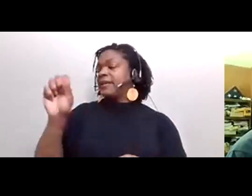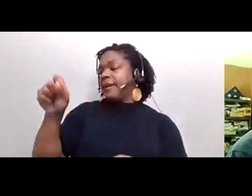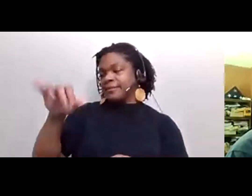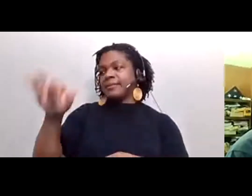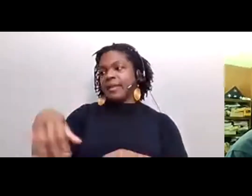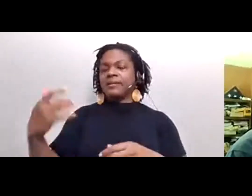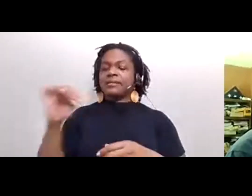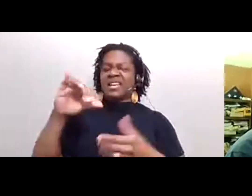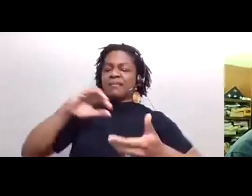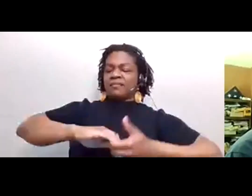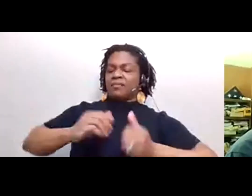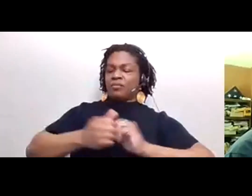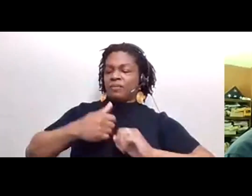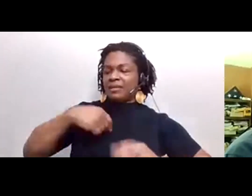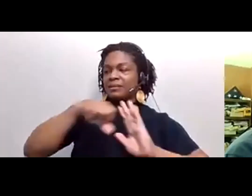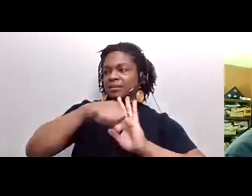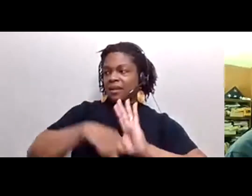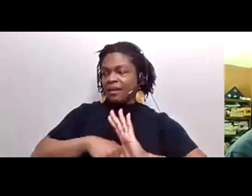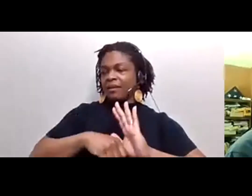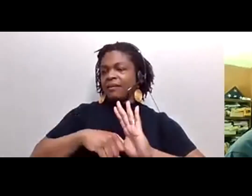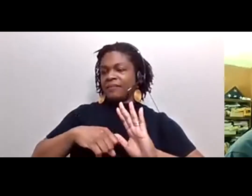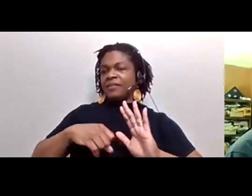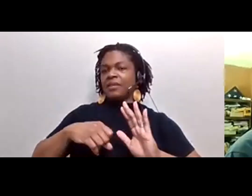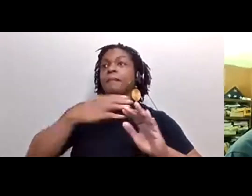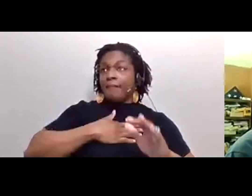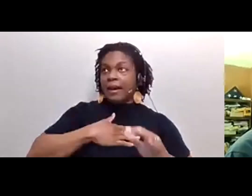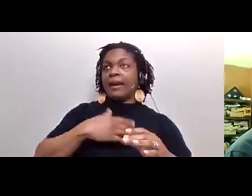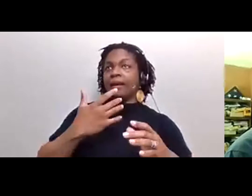disability. Yeah, my counterparts in other states. Right. Mm-hmm.